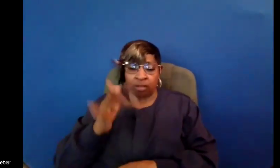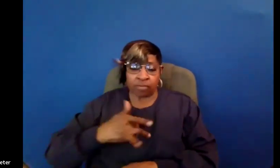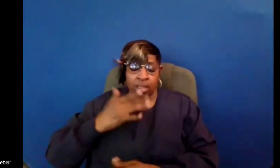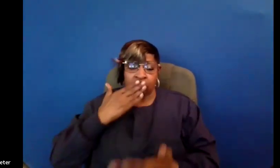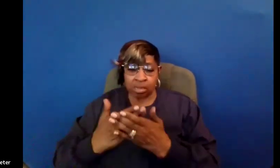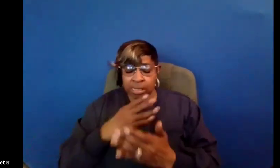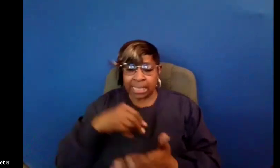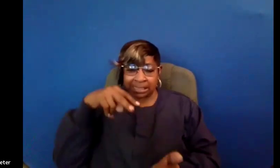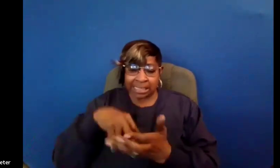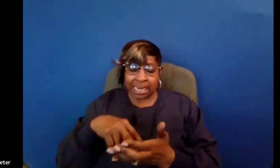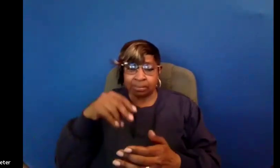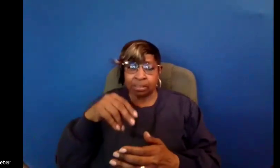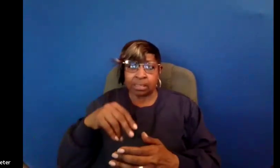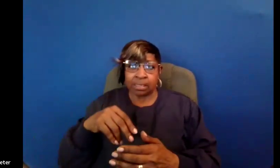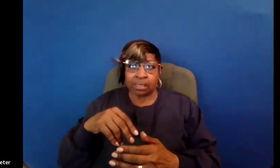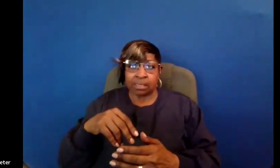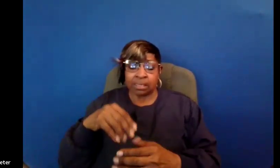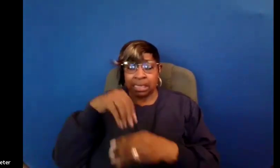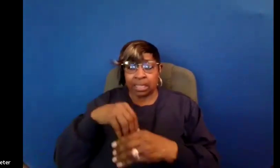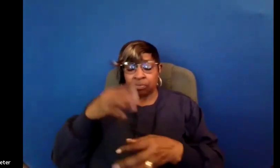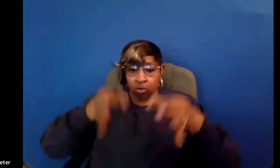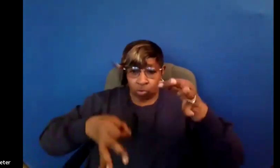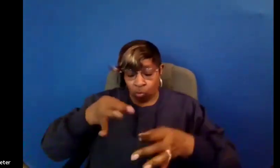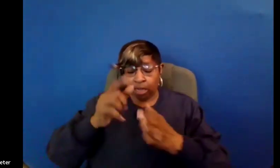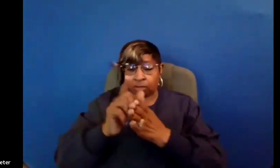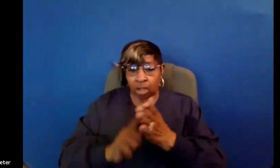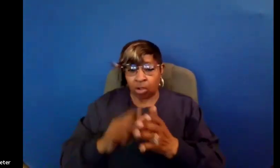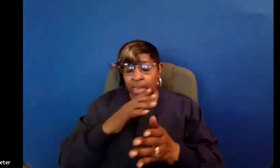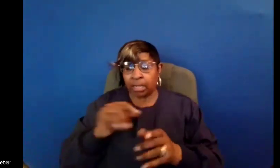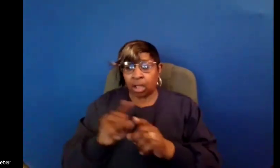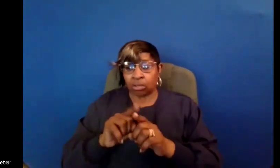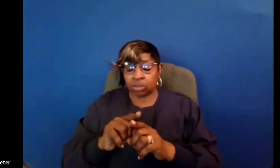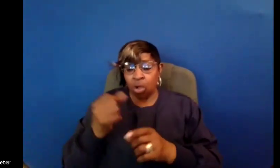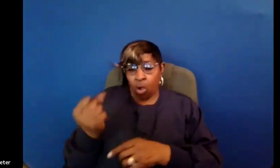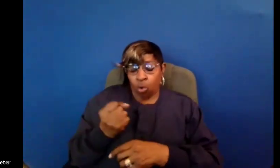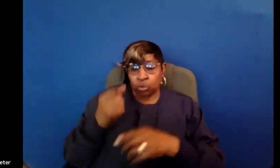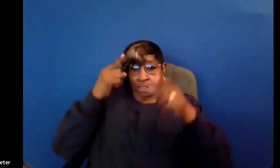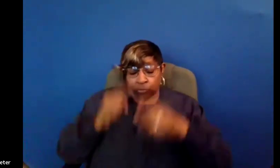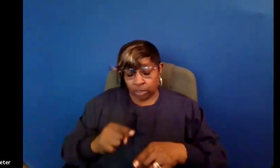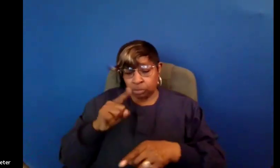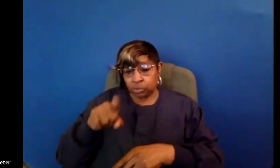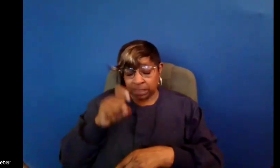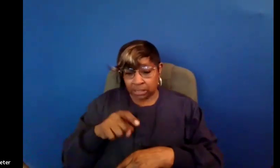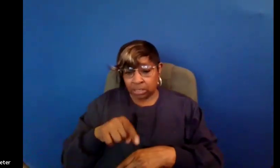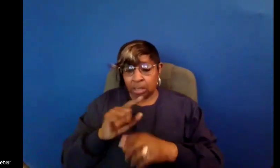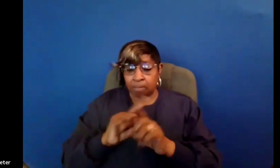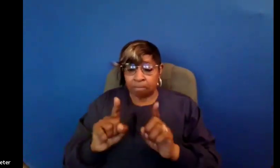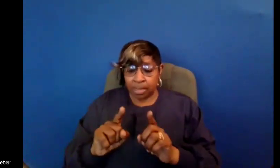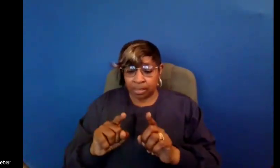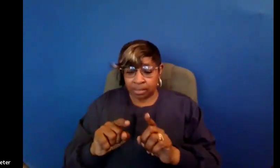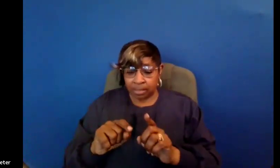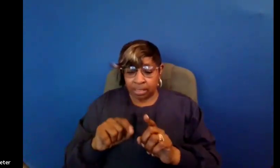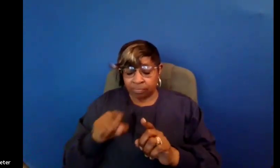the court of law or also hold to the agreements that you need it to. But form contracts, there are plenty of